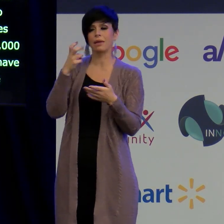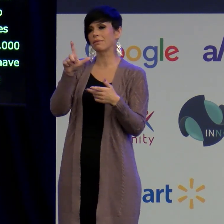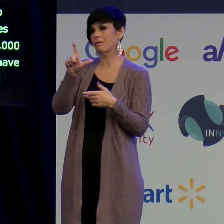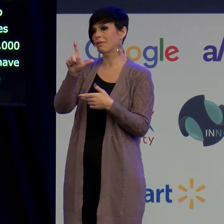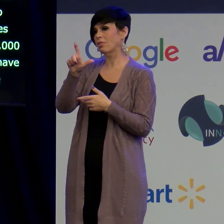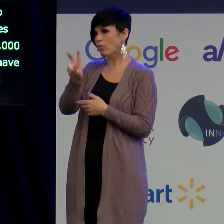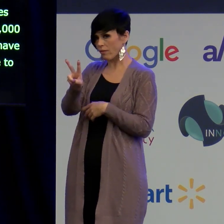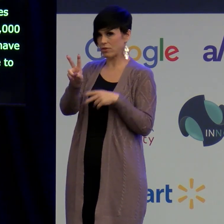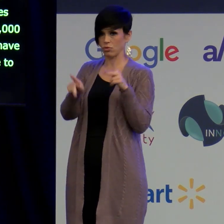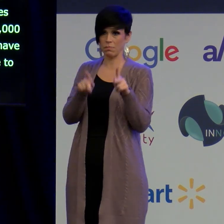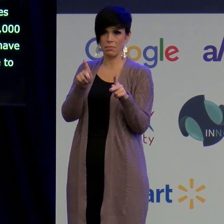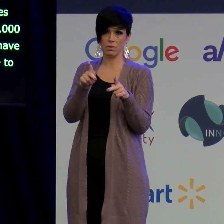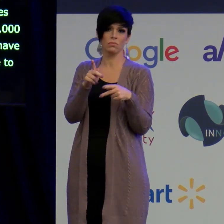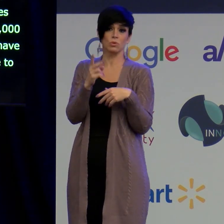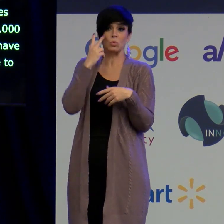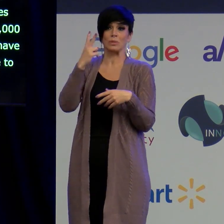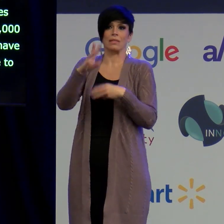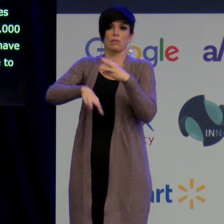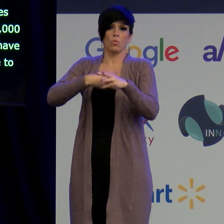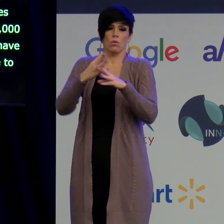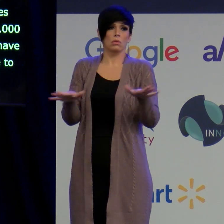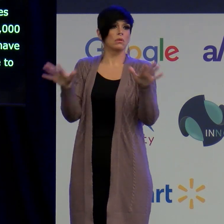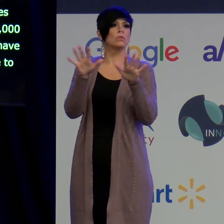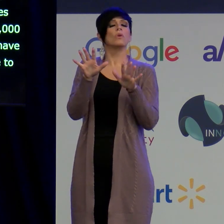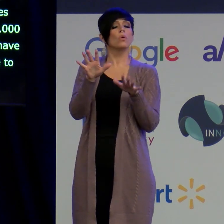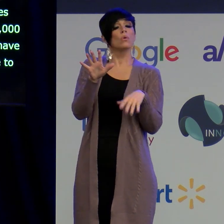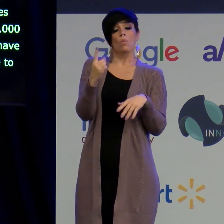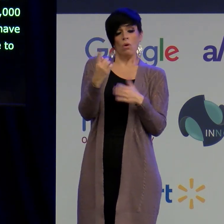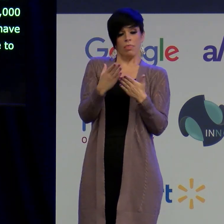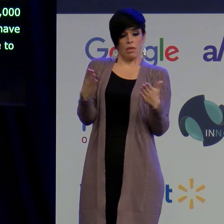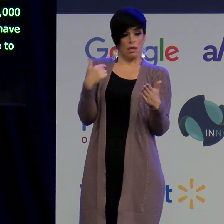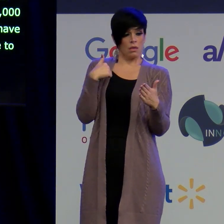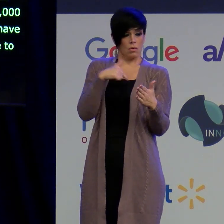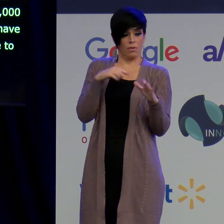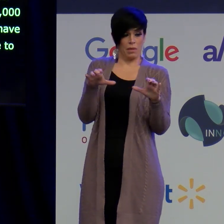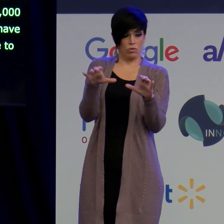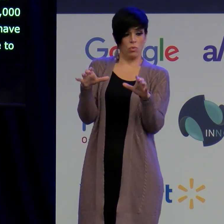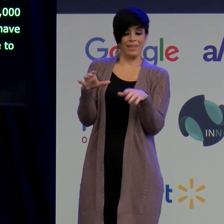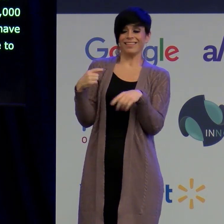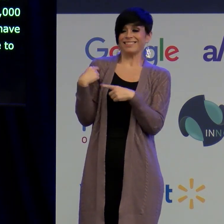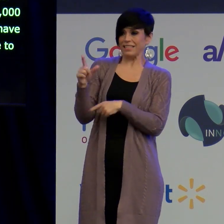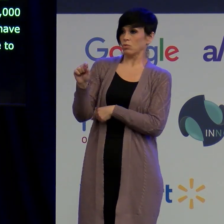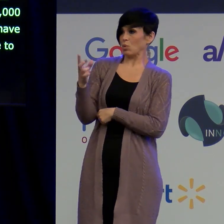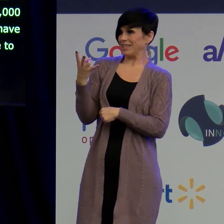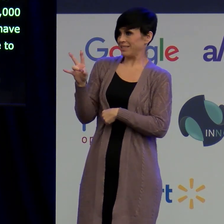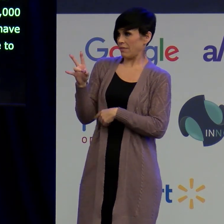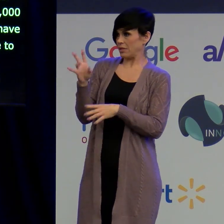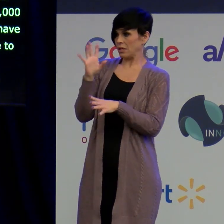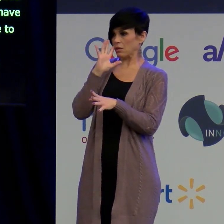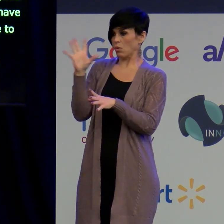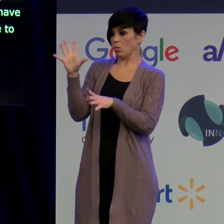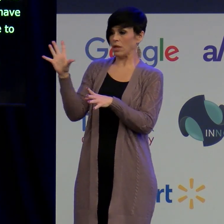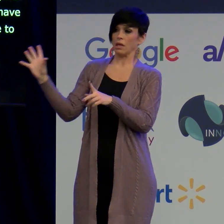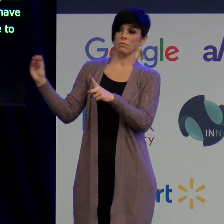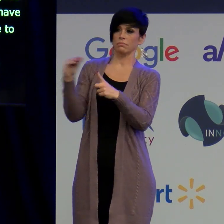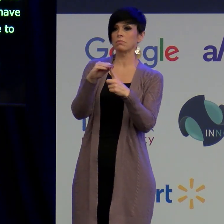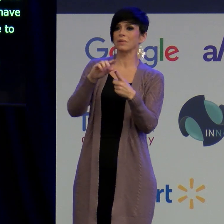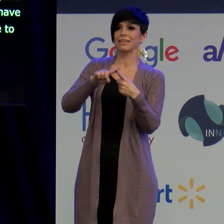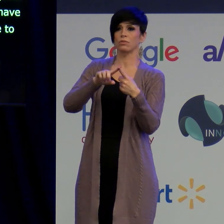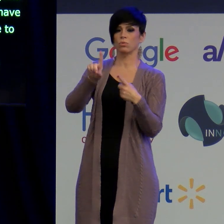world. Now, the one thing that we've been doing with Be My Eyes since 2017 is we plugged it into the disability